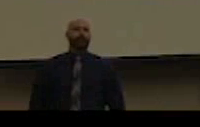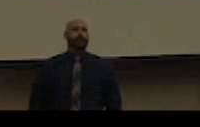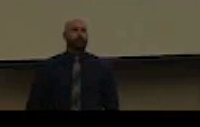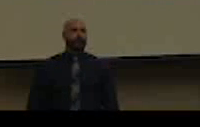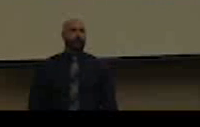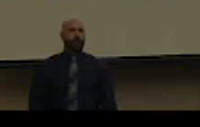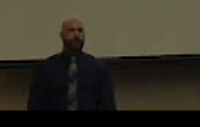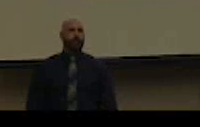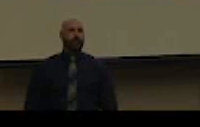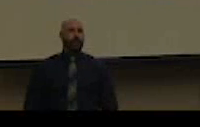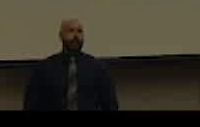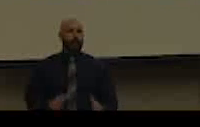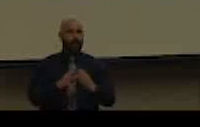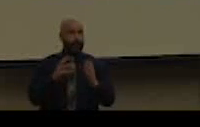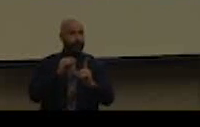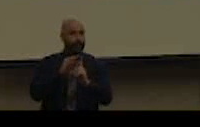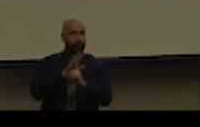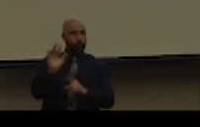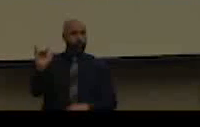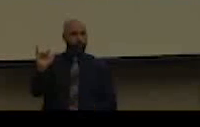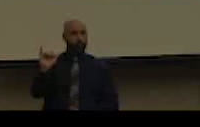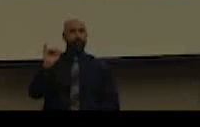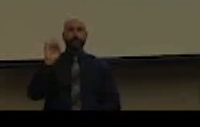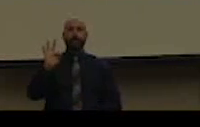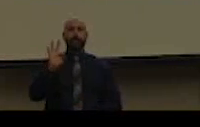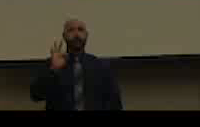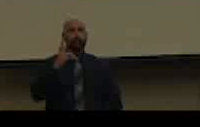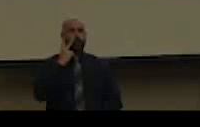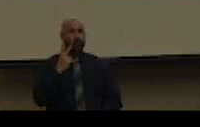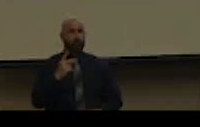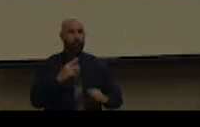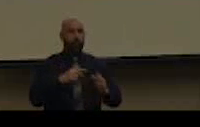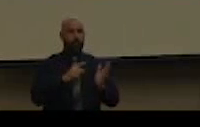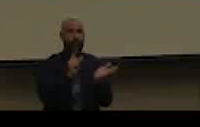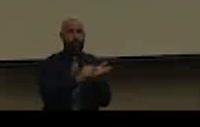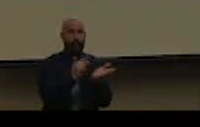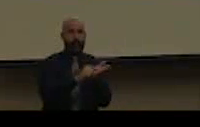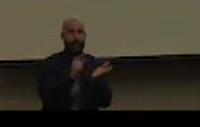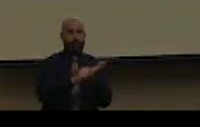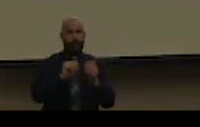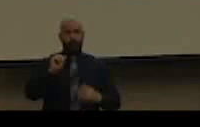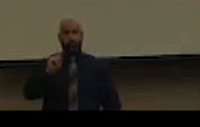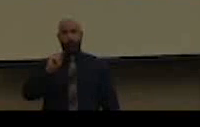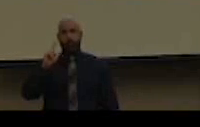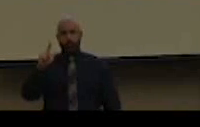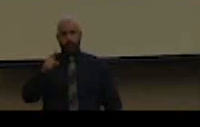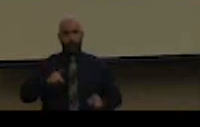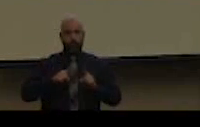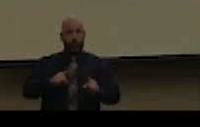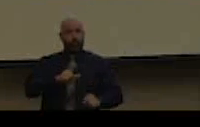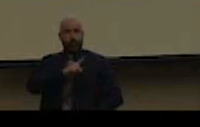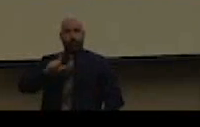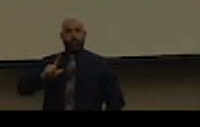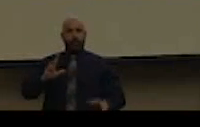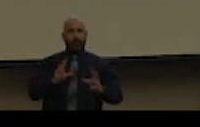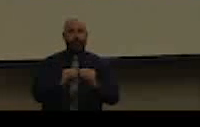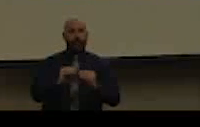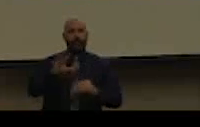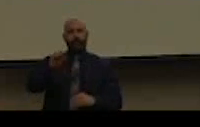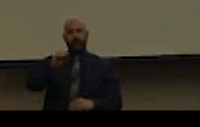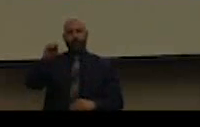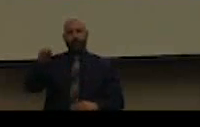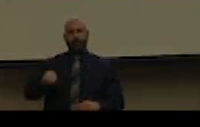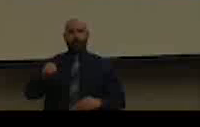If you read the paper at all during this legislative session, dare I say, there was a 50% chance the headline was going to be